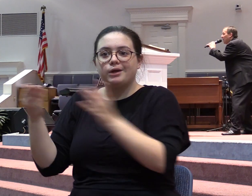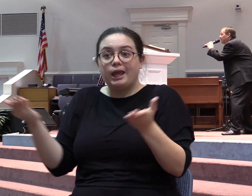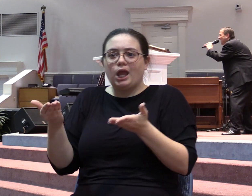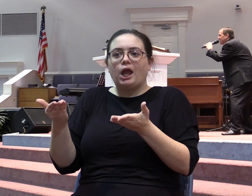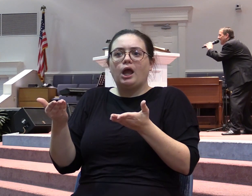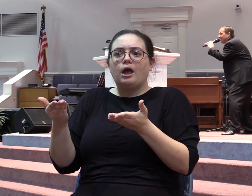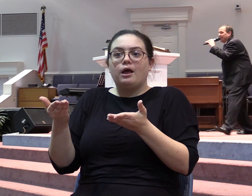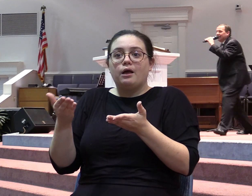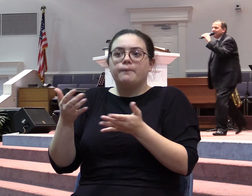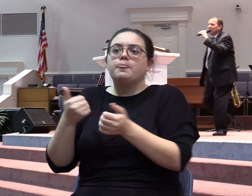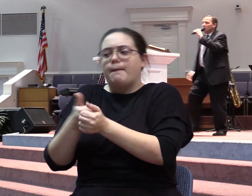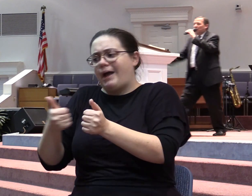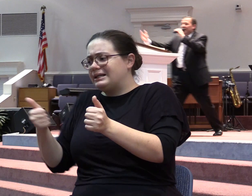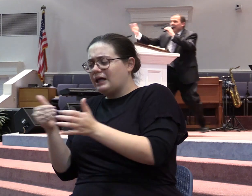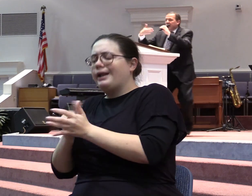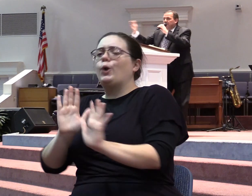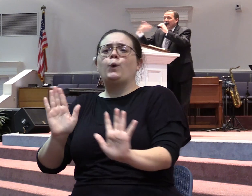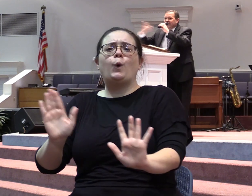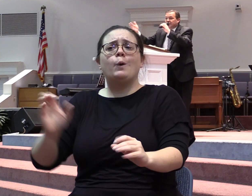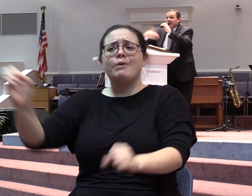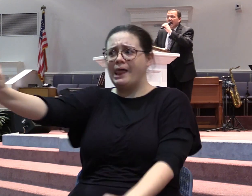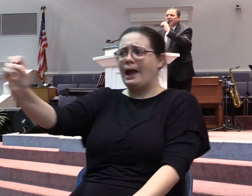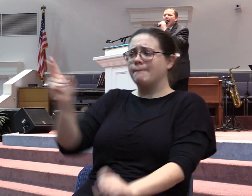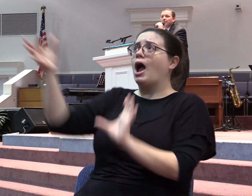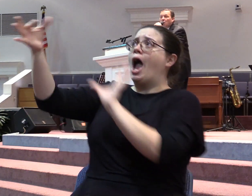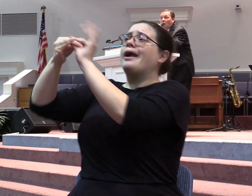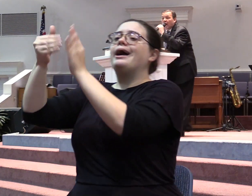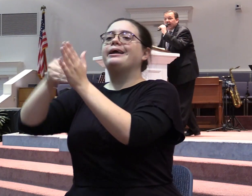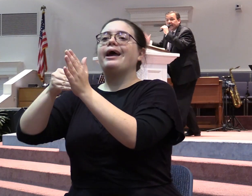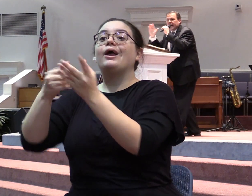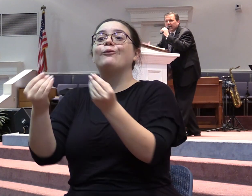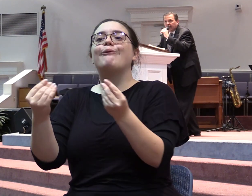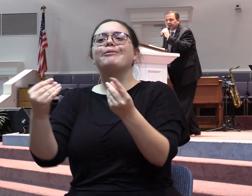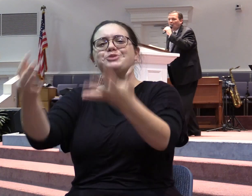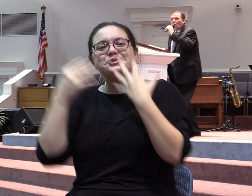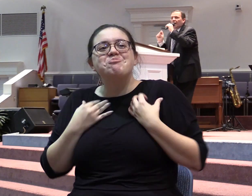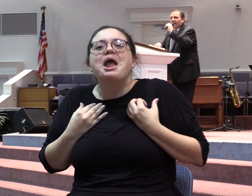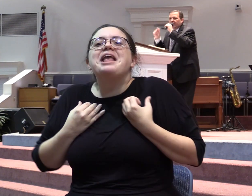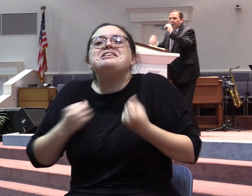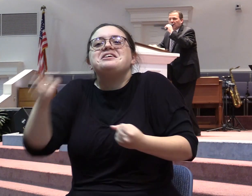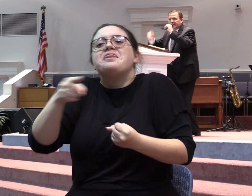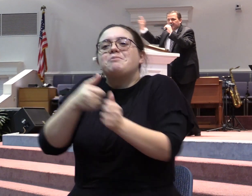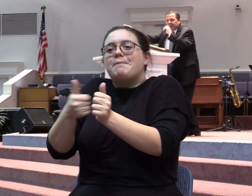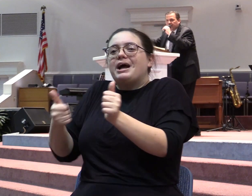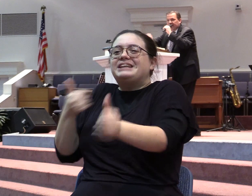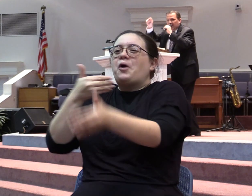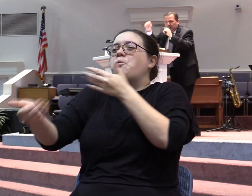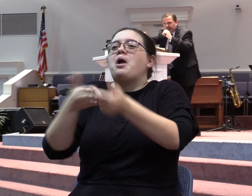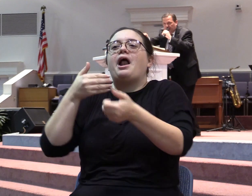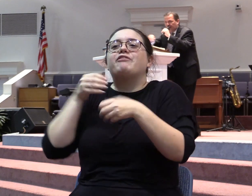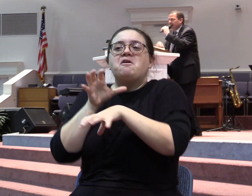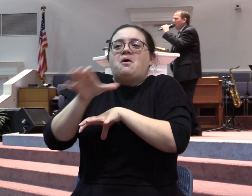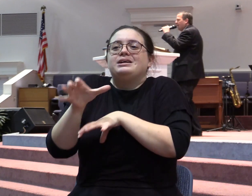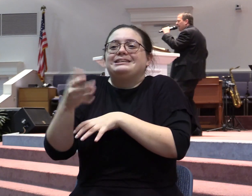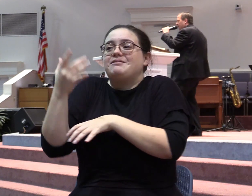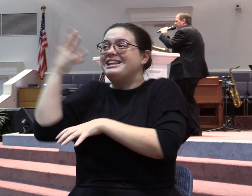so they'll backslide again. But when they come back this time, I'm going to go ahead and heal it. Whatever he wants that they don't believe, I'm going to